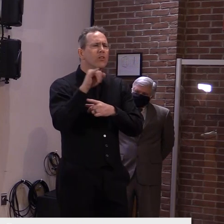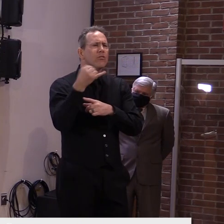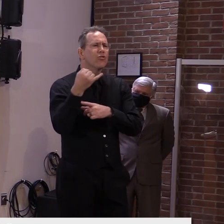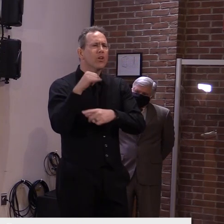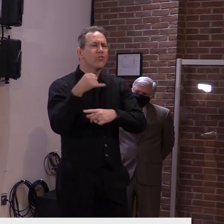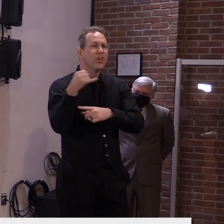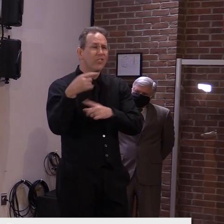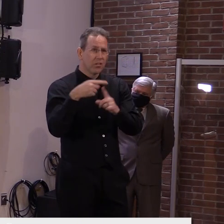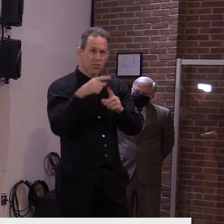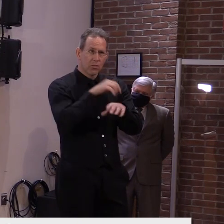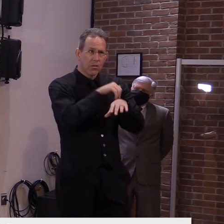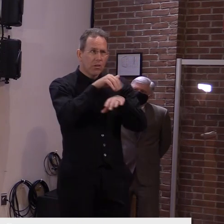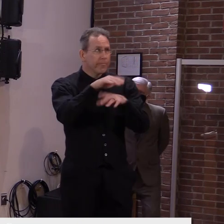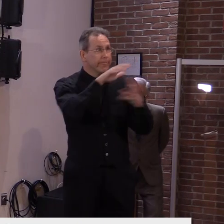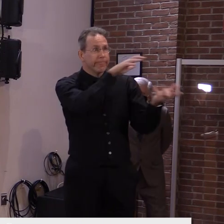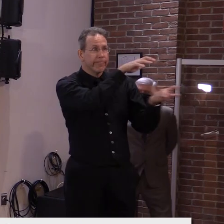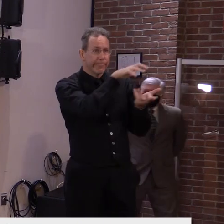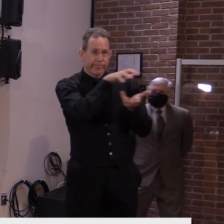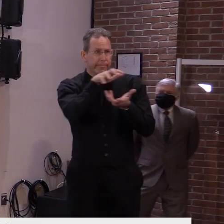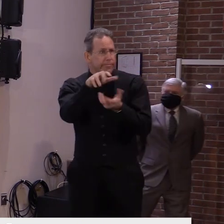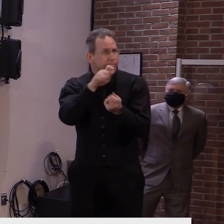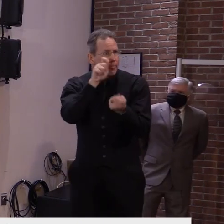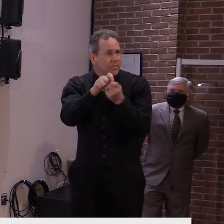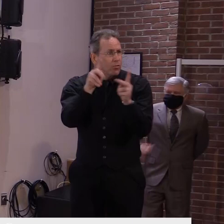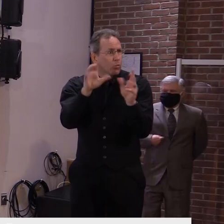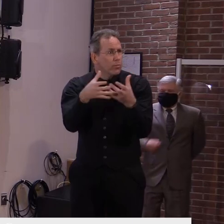that are available?